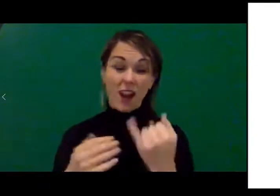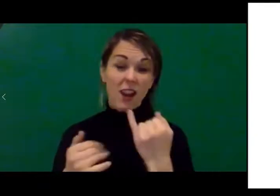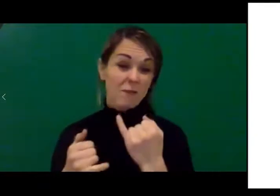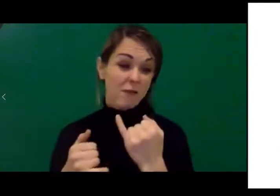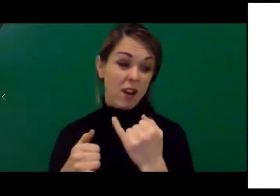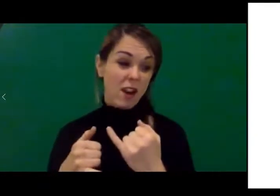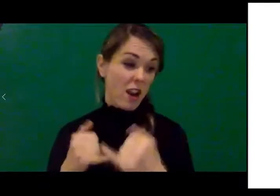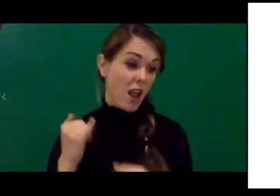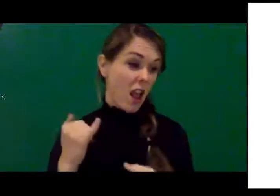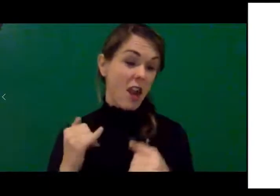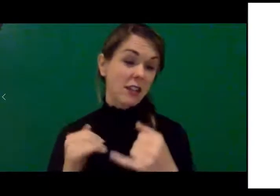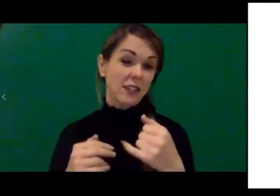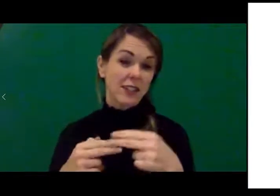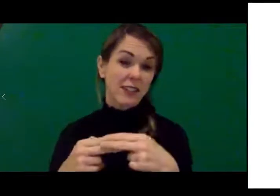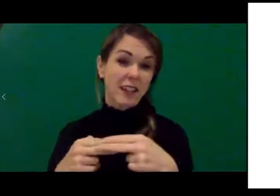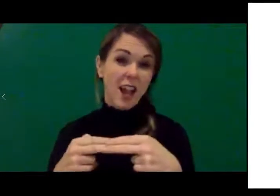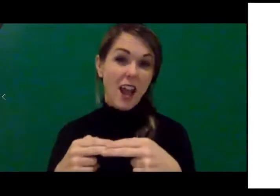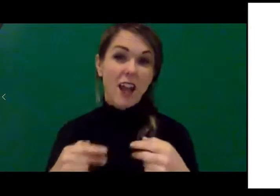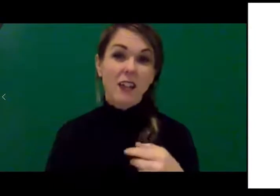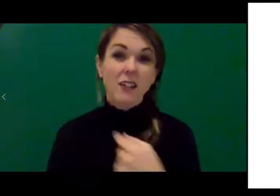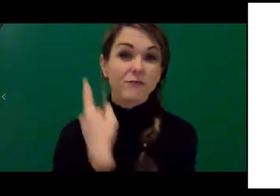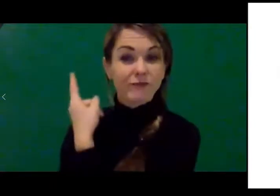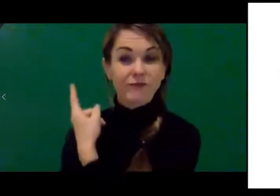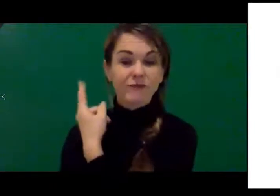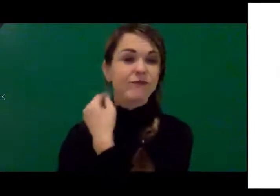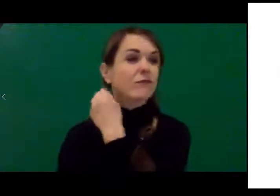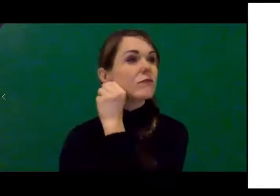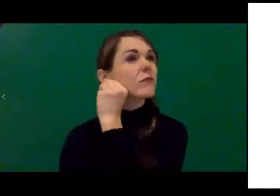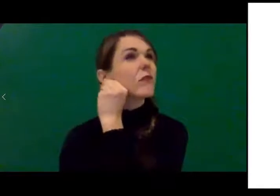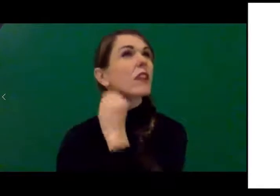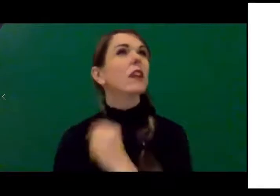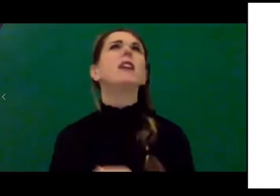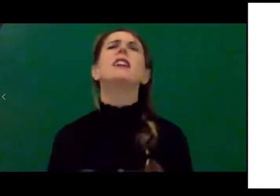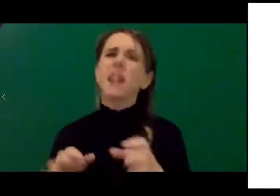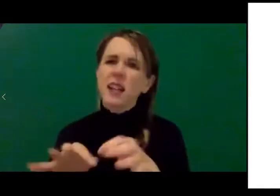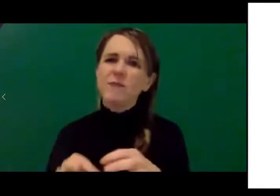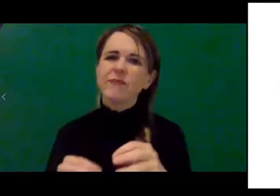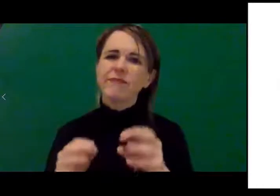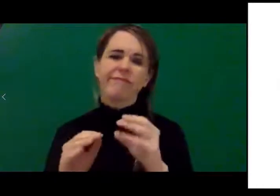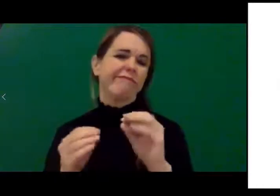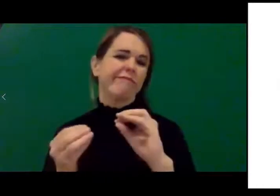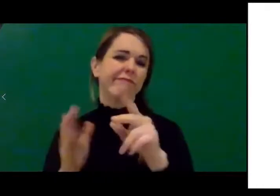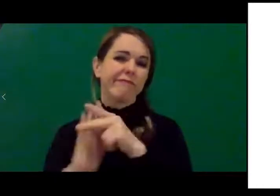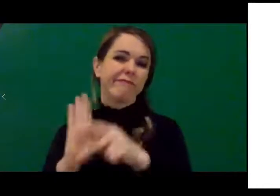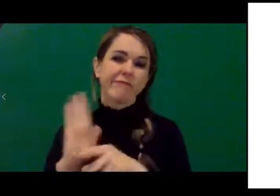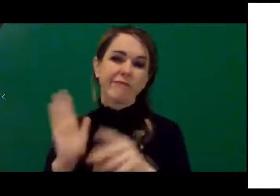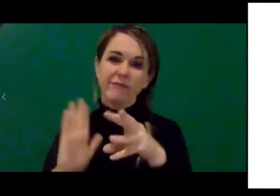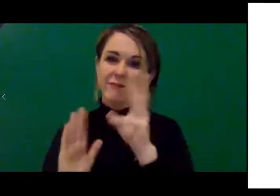So our last slide, Principle 6.